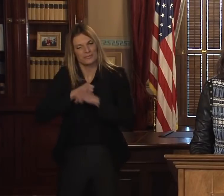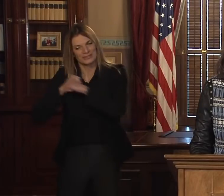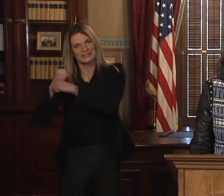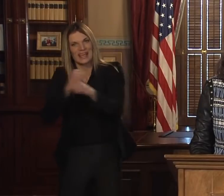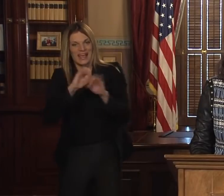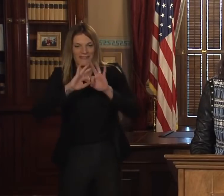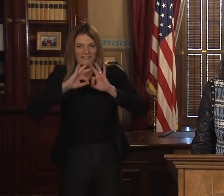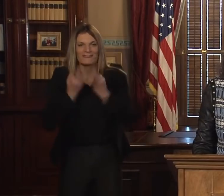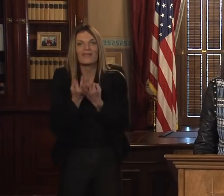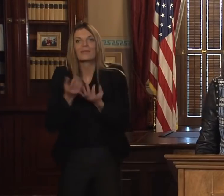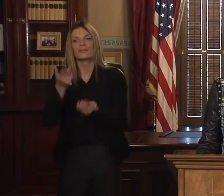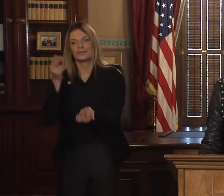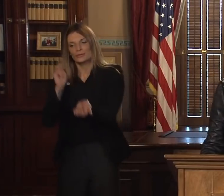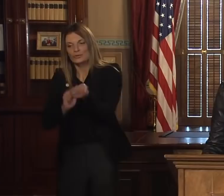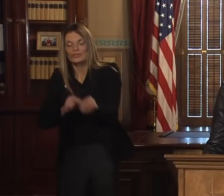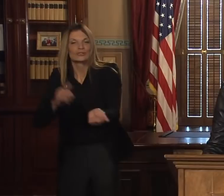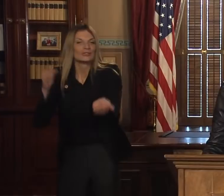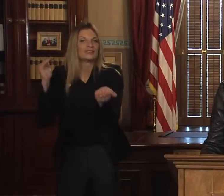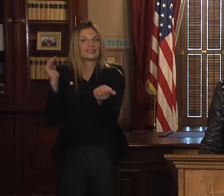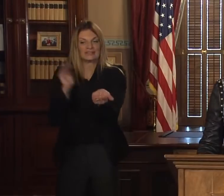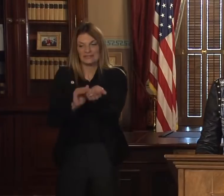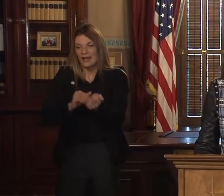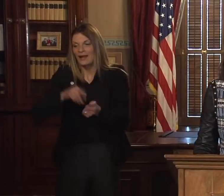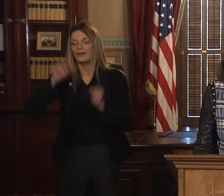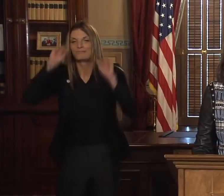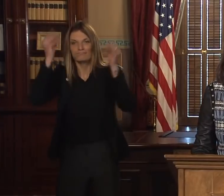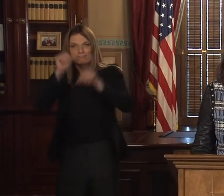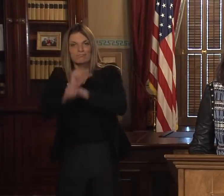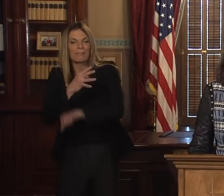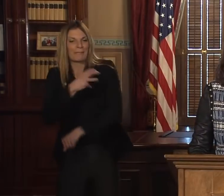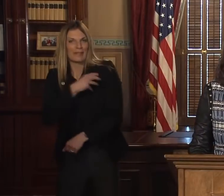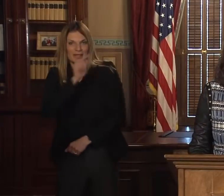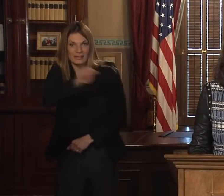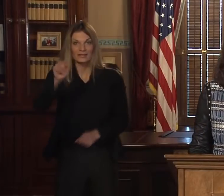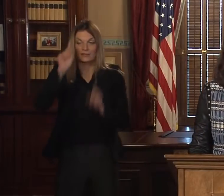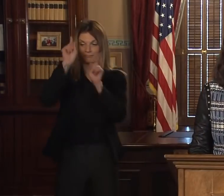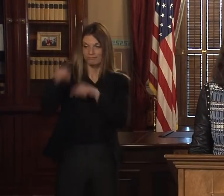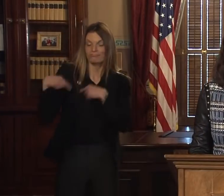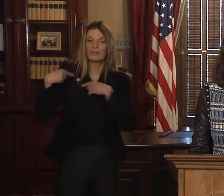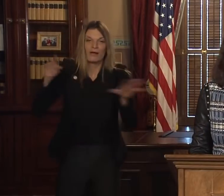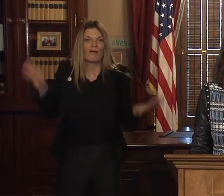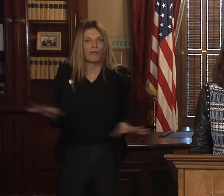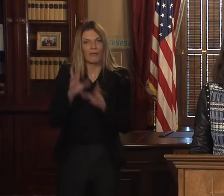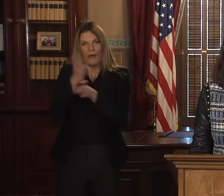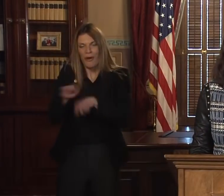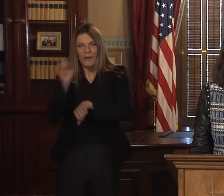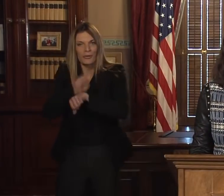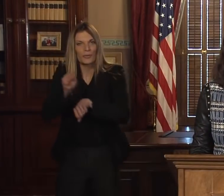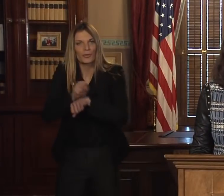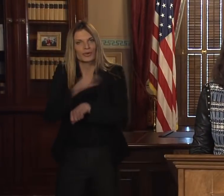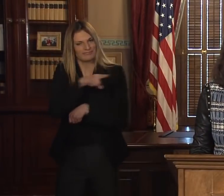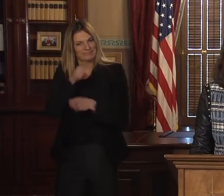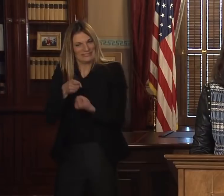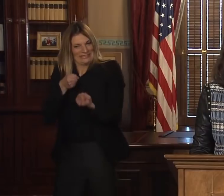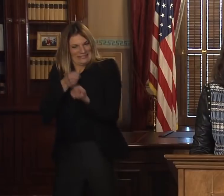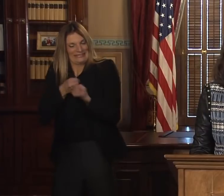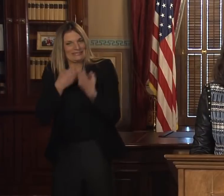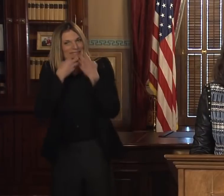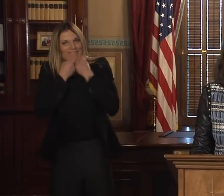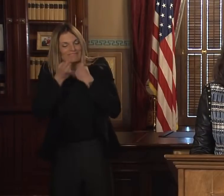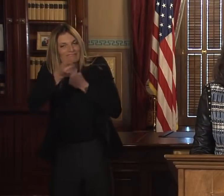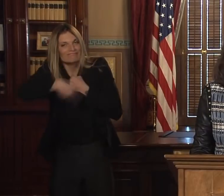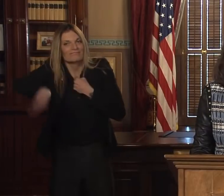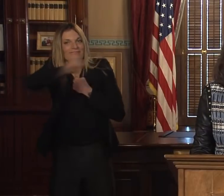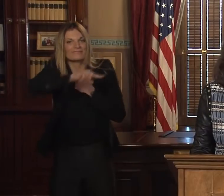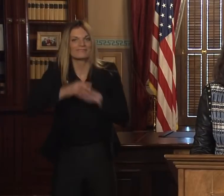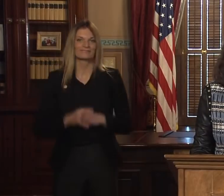workers who are exhausted, who have put themselves on the line and have done the incredible work to keep other